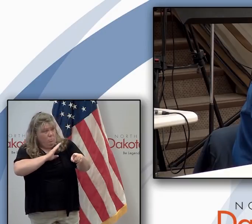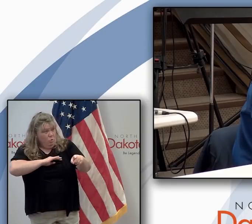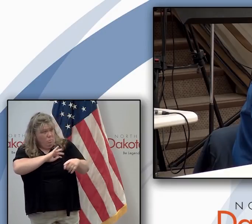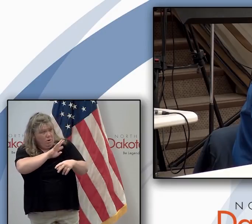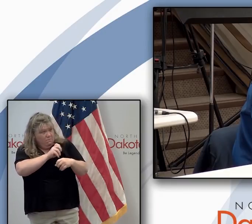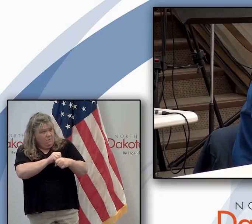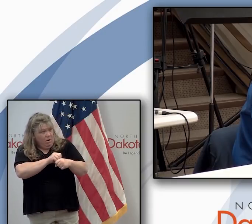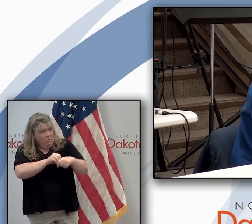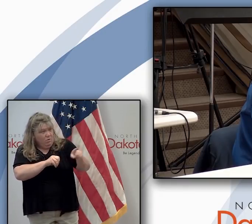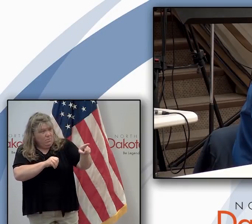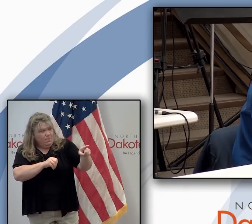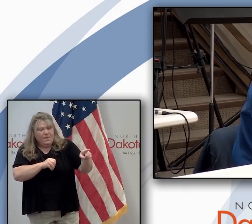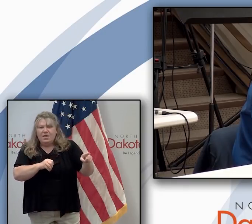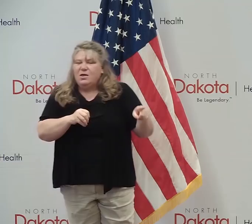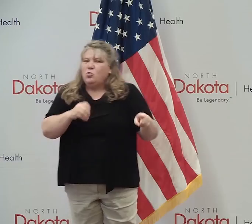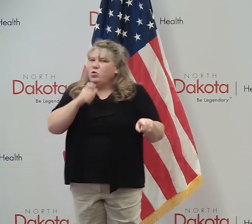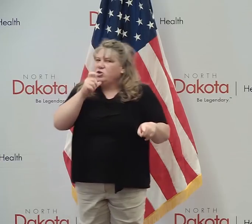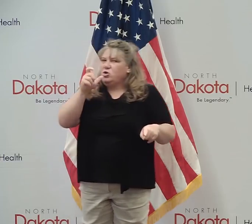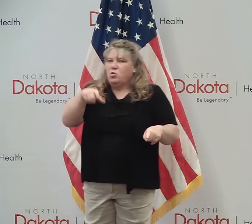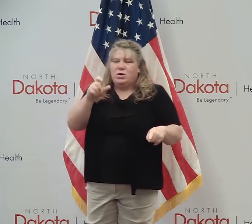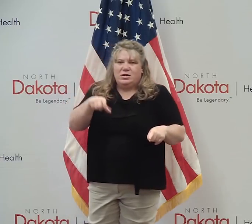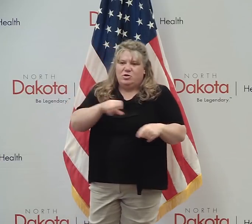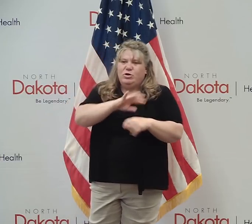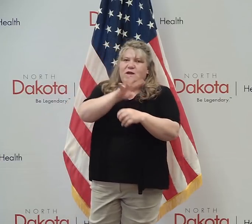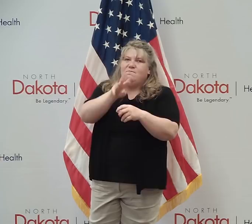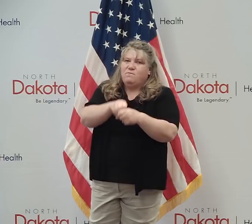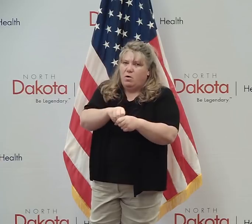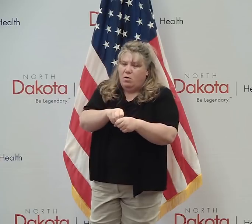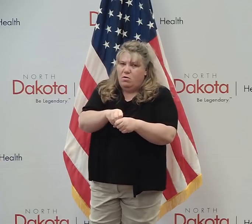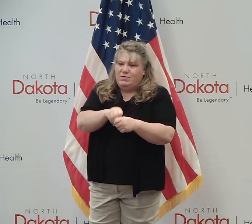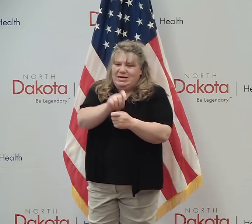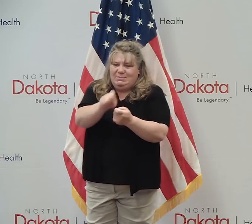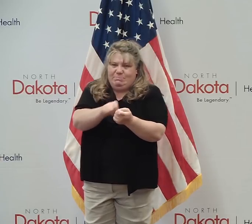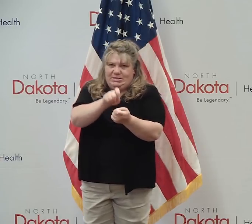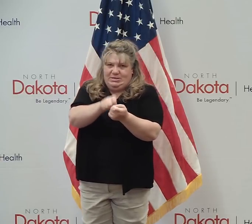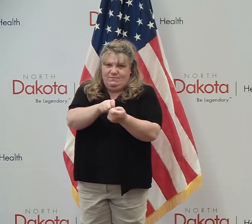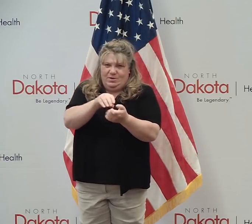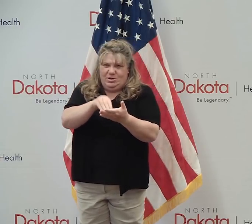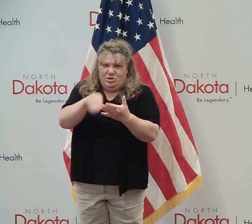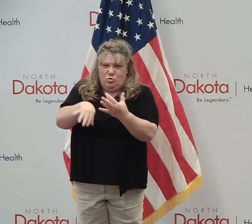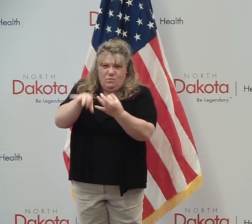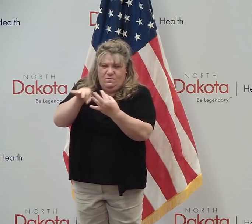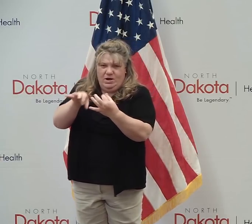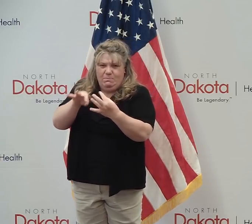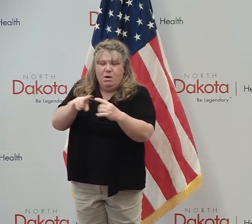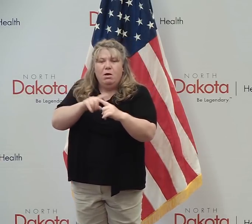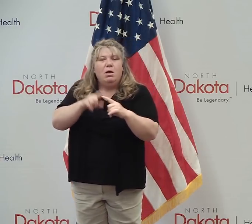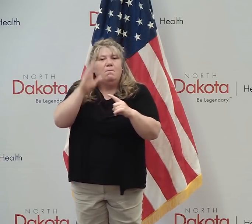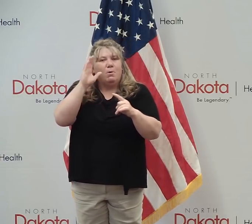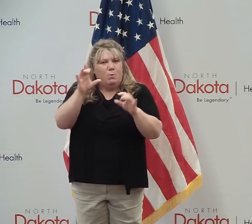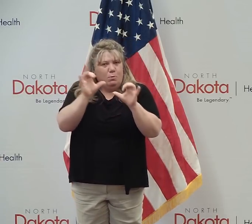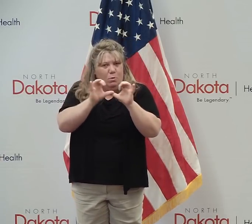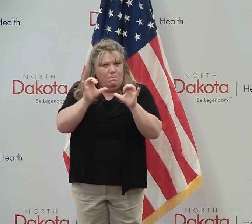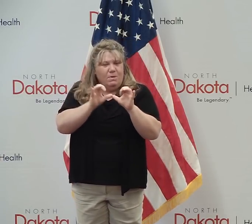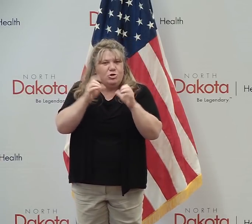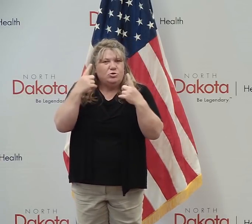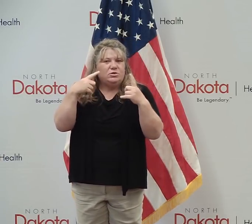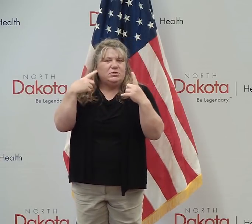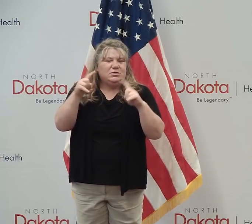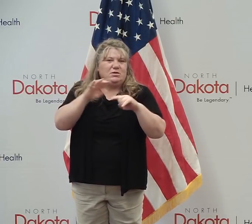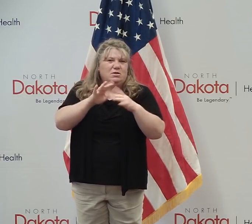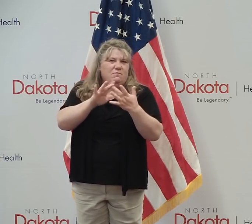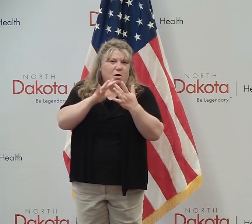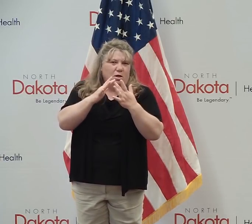too? We don't necessarily usually get involved in specific student feedback, but we will measure success of